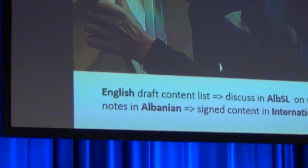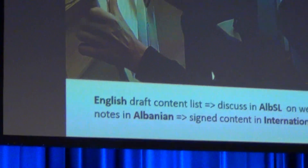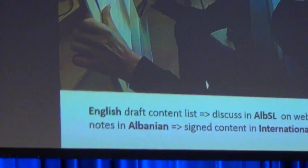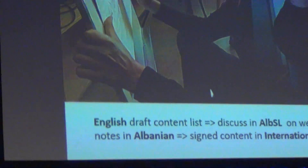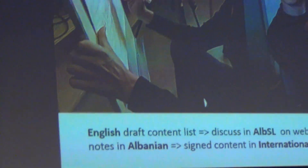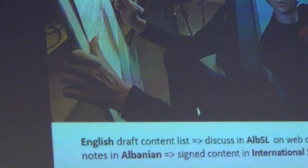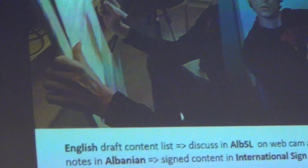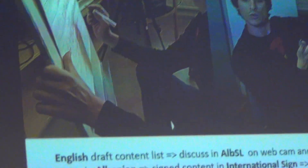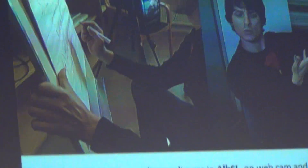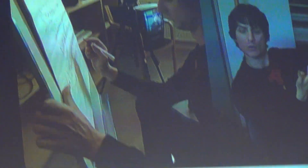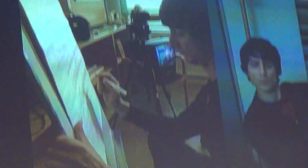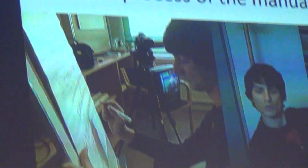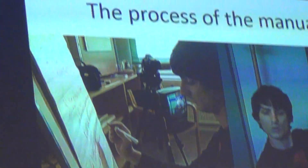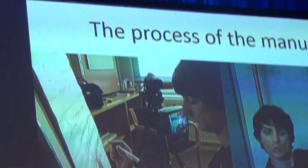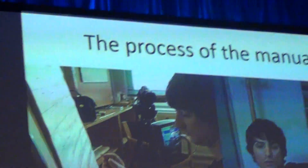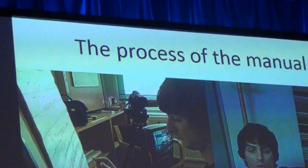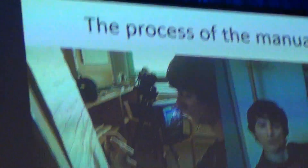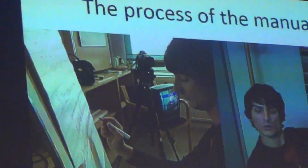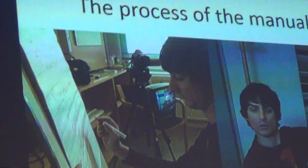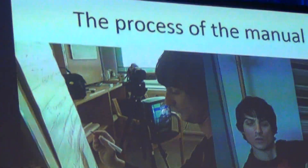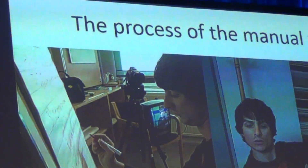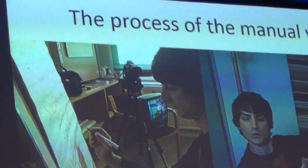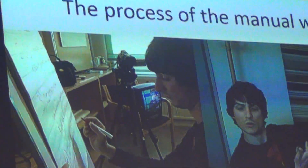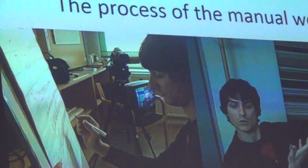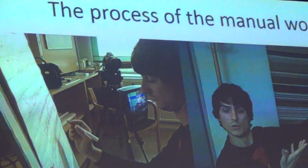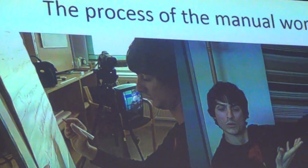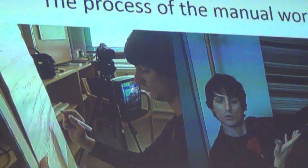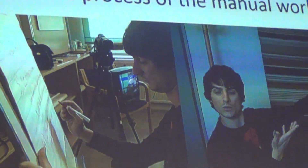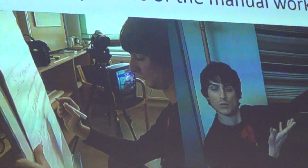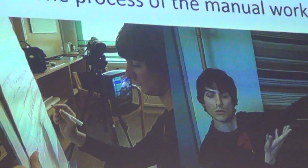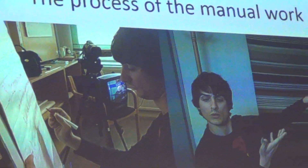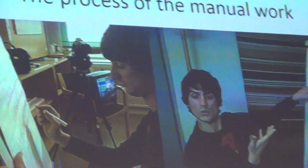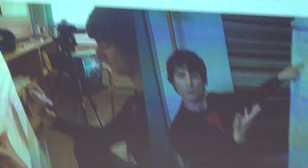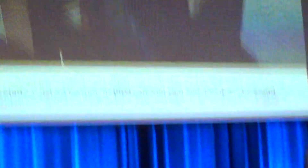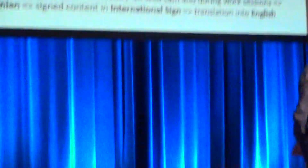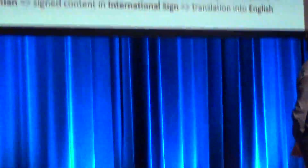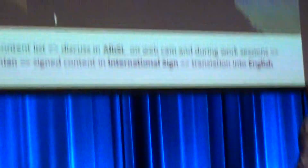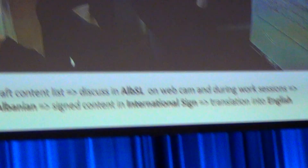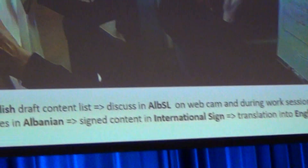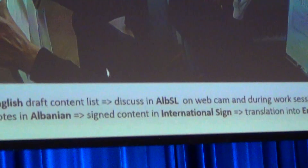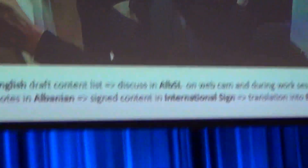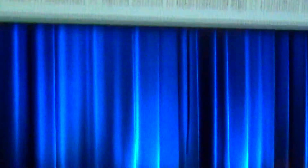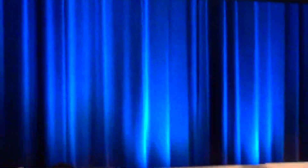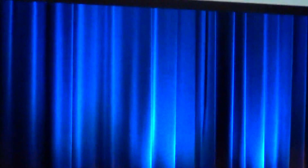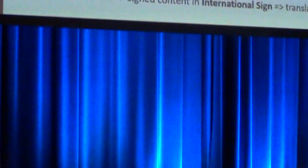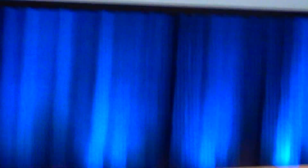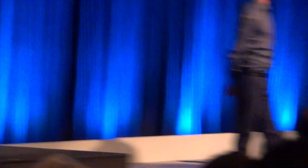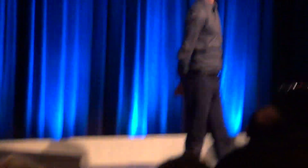did create this manual. Look, it's taken some time.